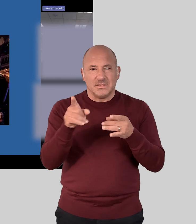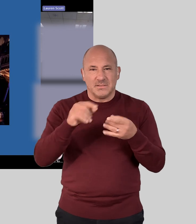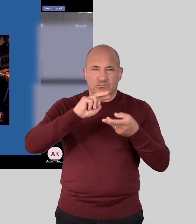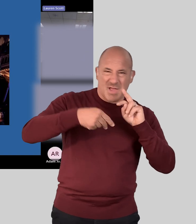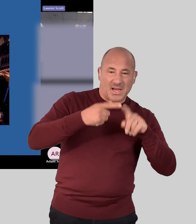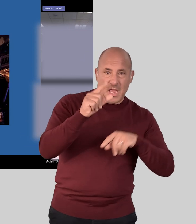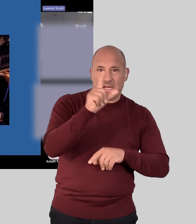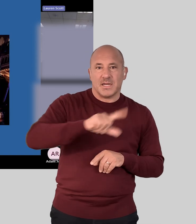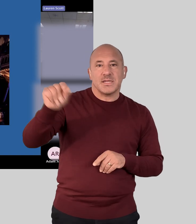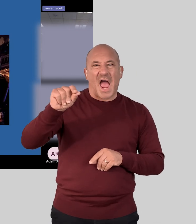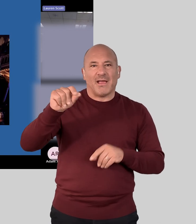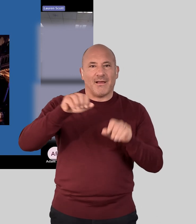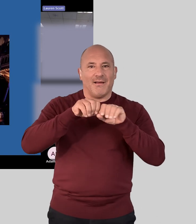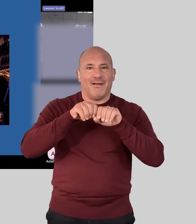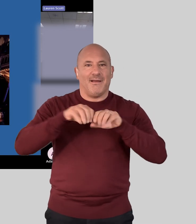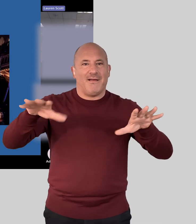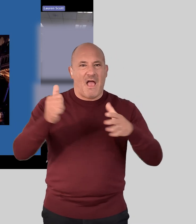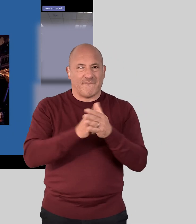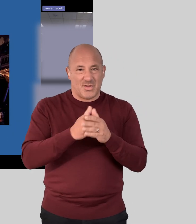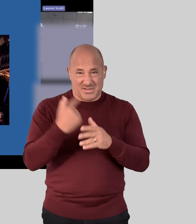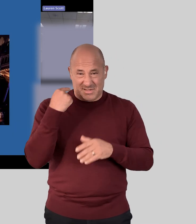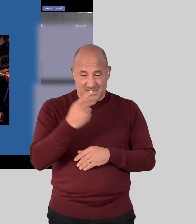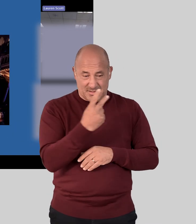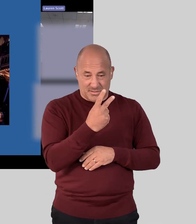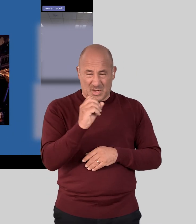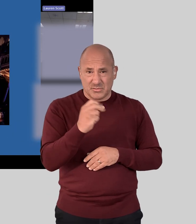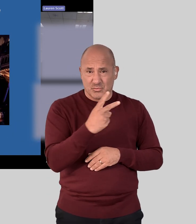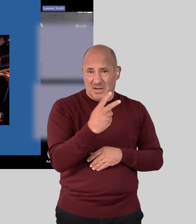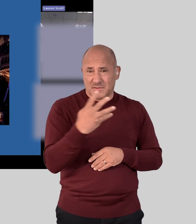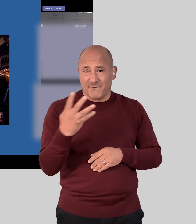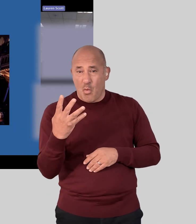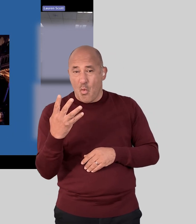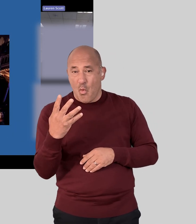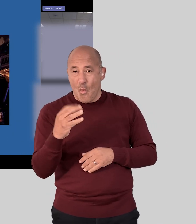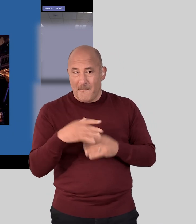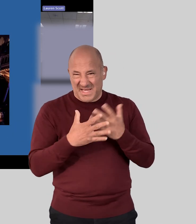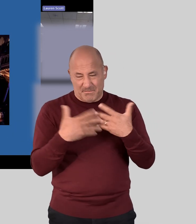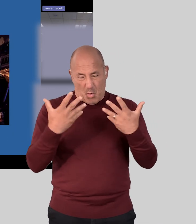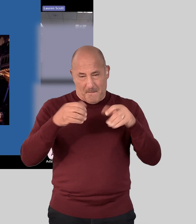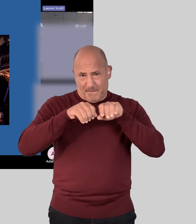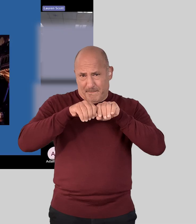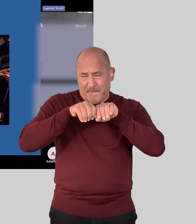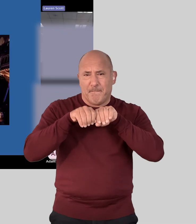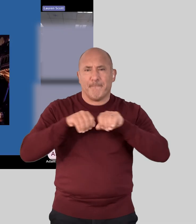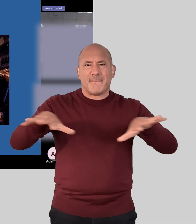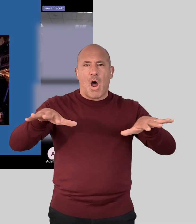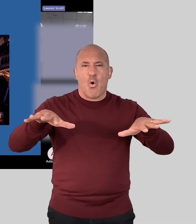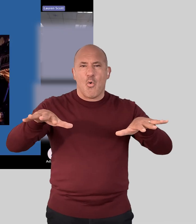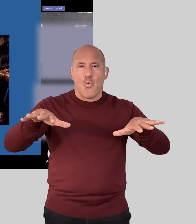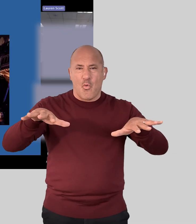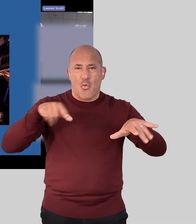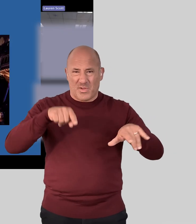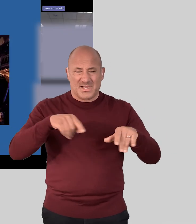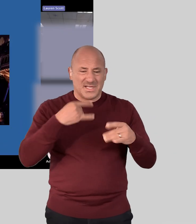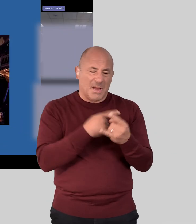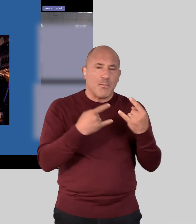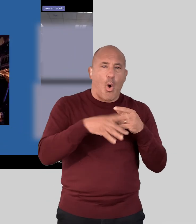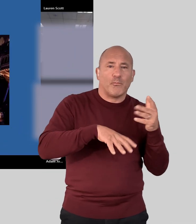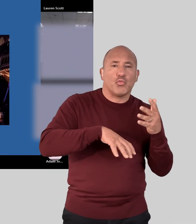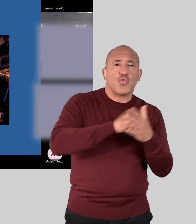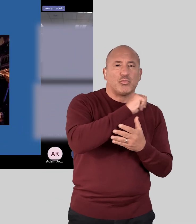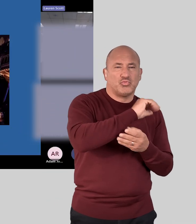of the Olympic breakers, and the 2024 Olympics, making it really mainstream